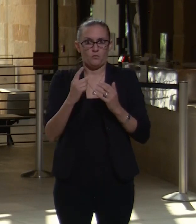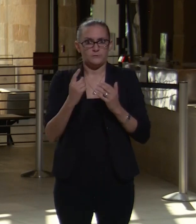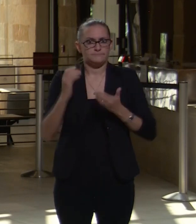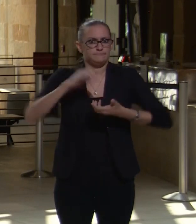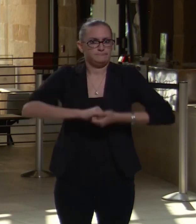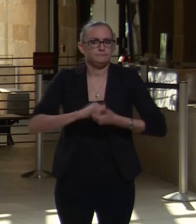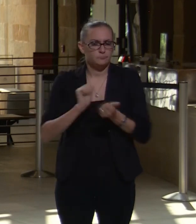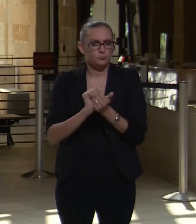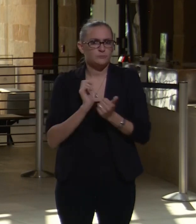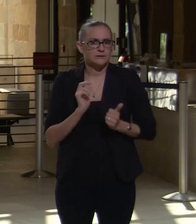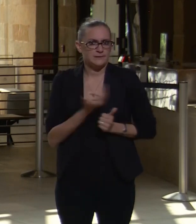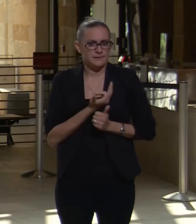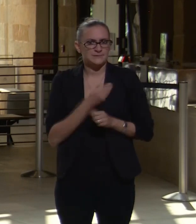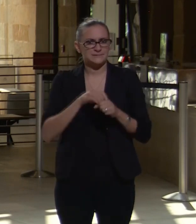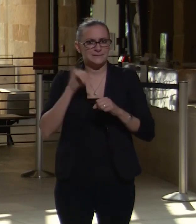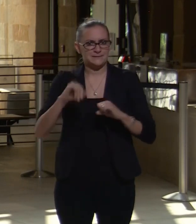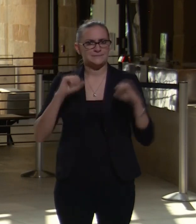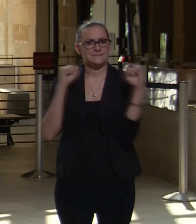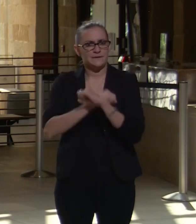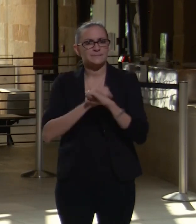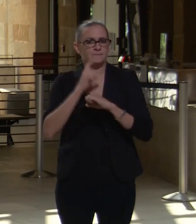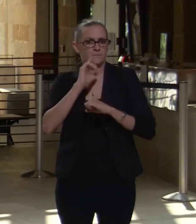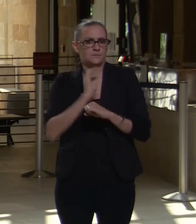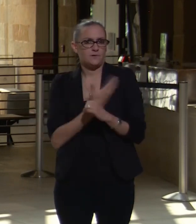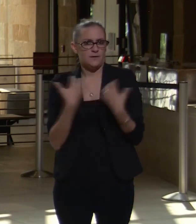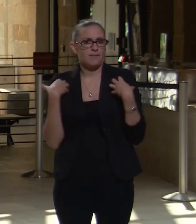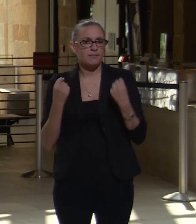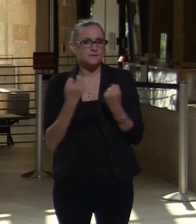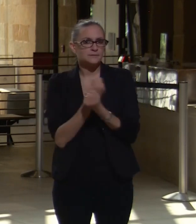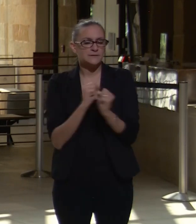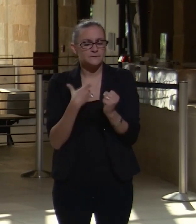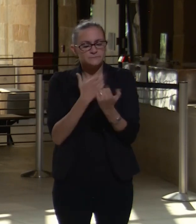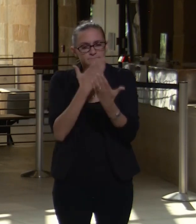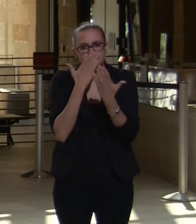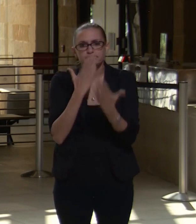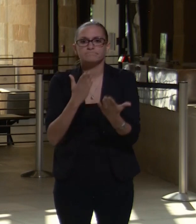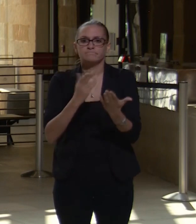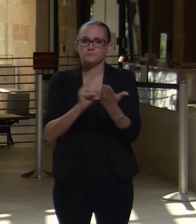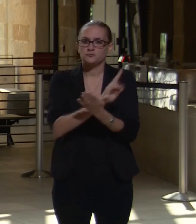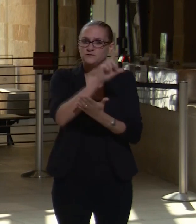us in this fight for our health and our safety. I